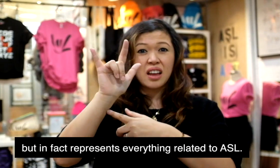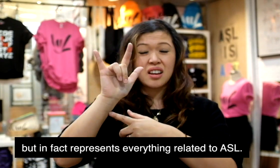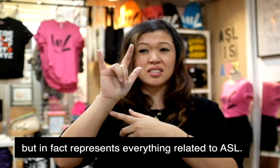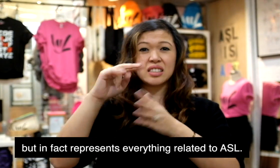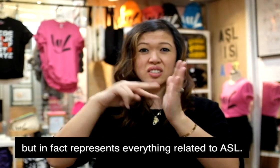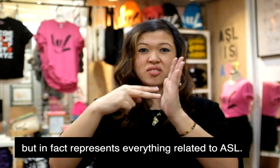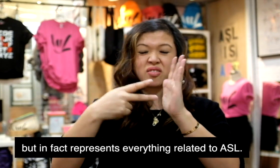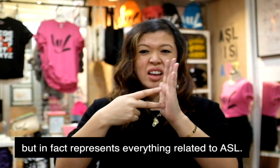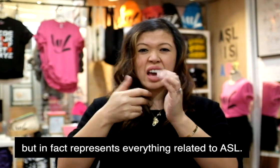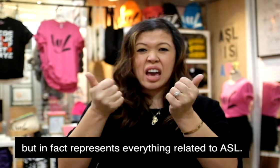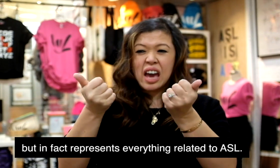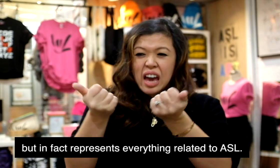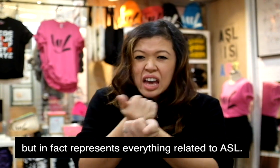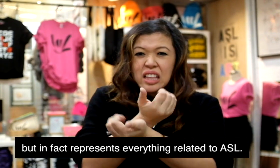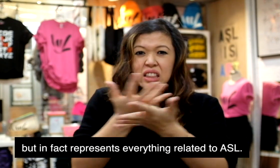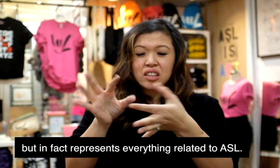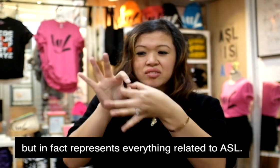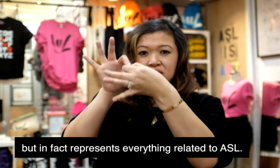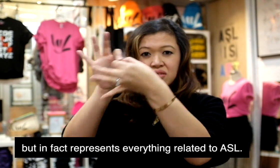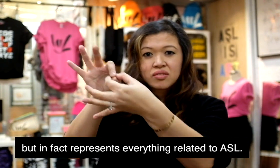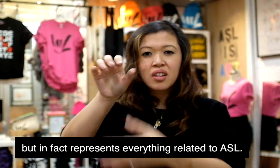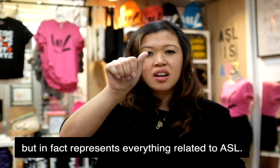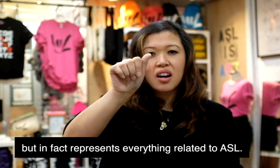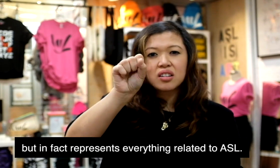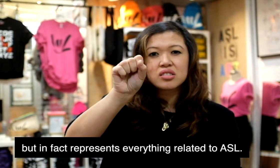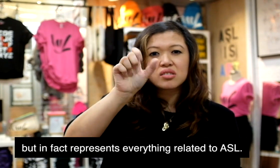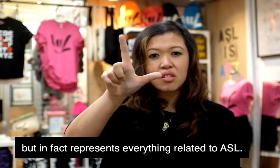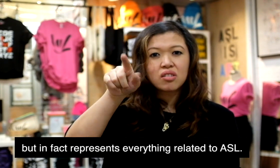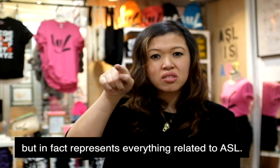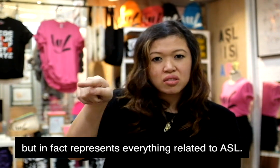The I Love You sign, but in fact represents everything related to ASL.